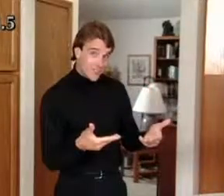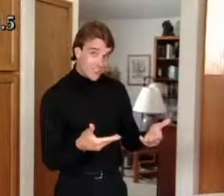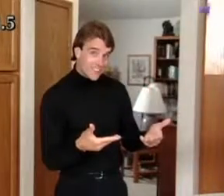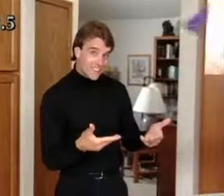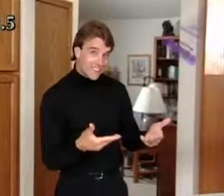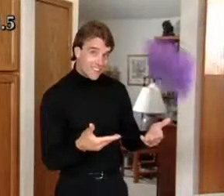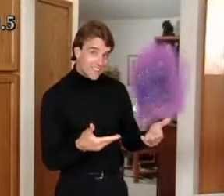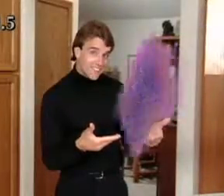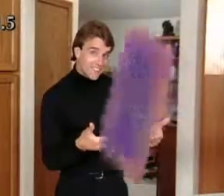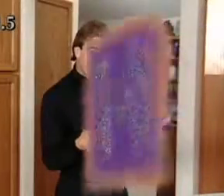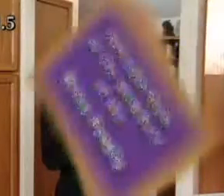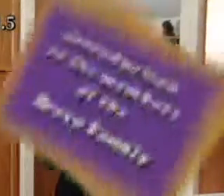to the family.